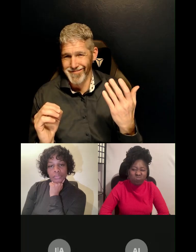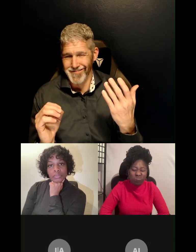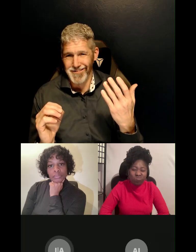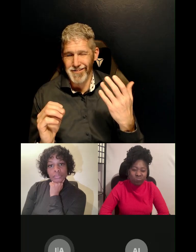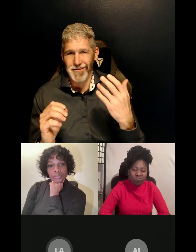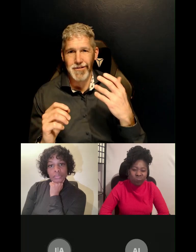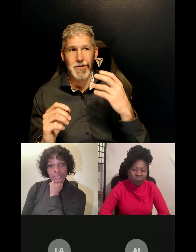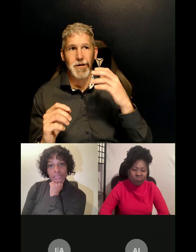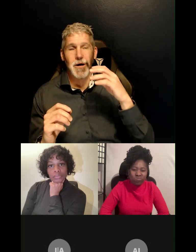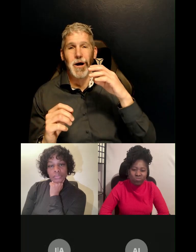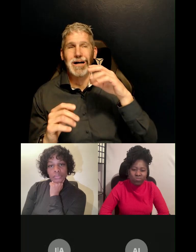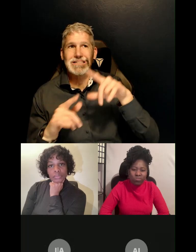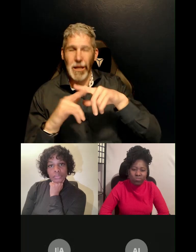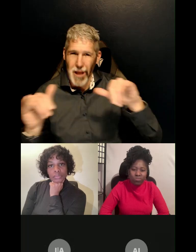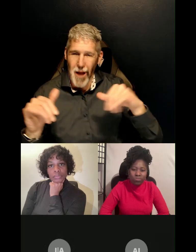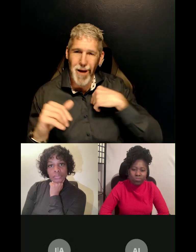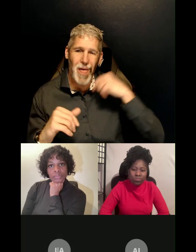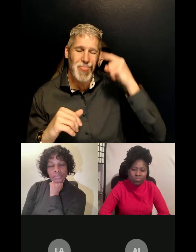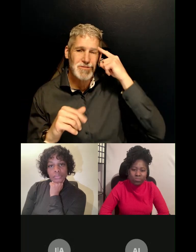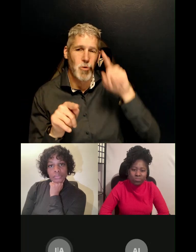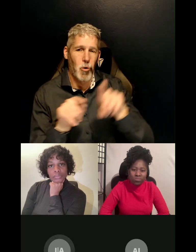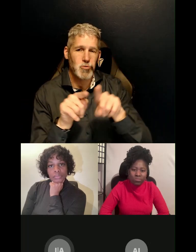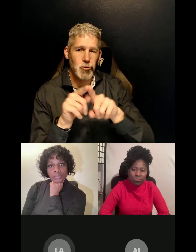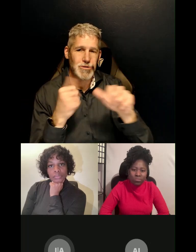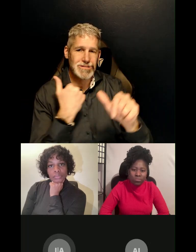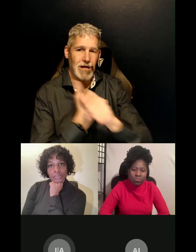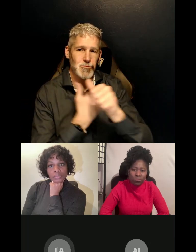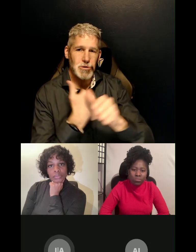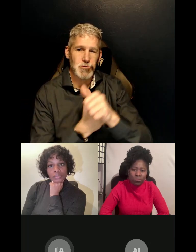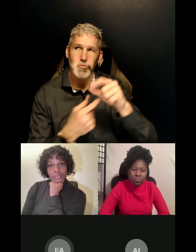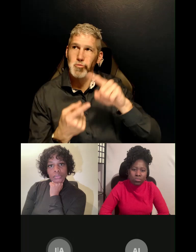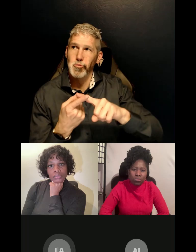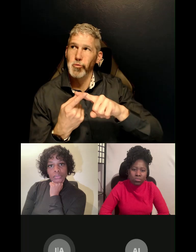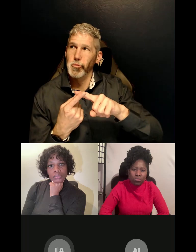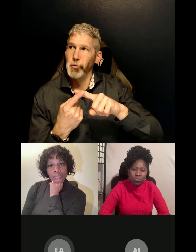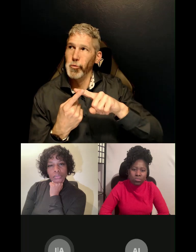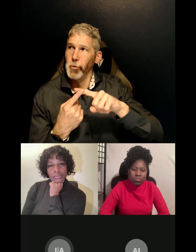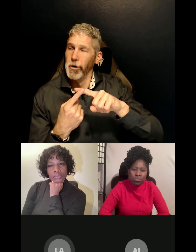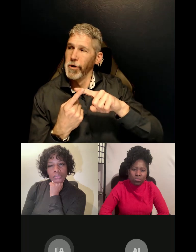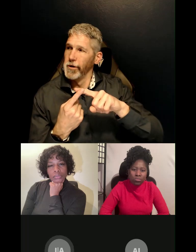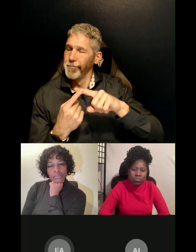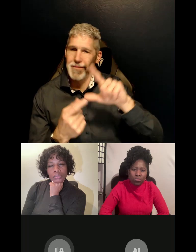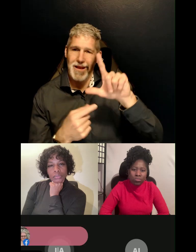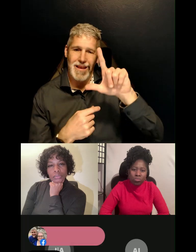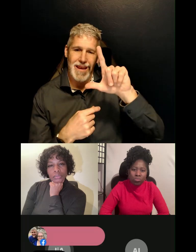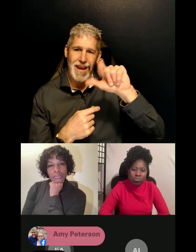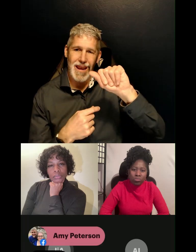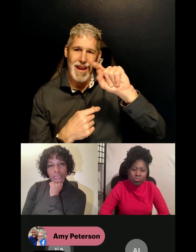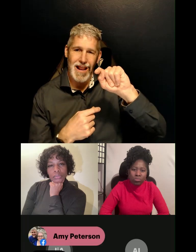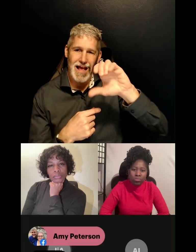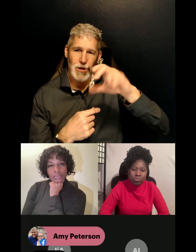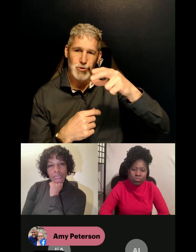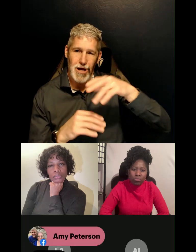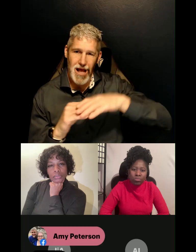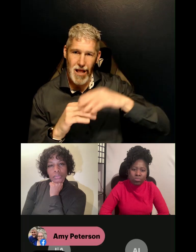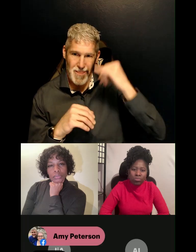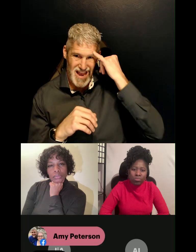alone. No one. At the same time, I think that it's also dangerous